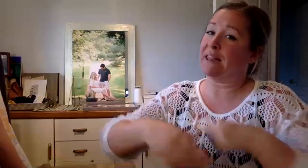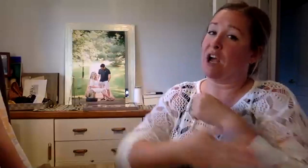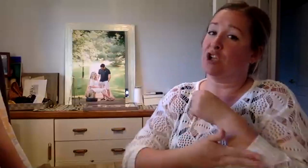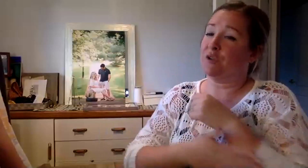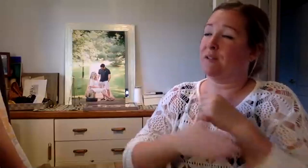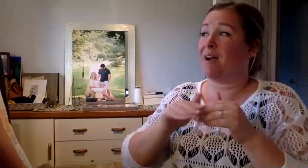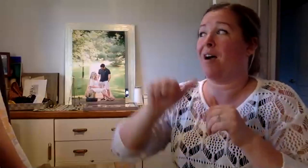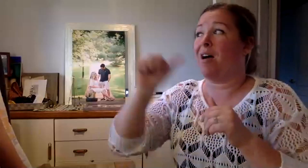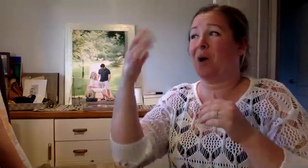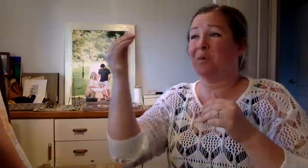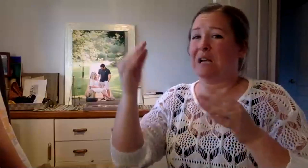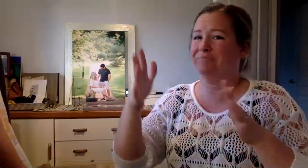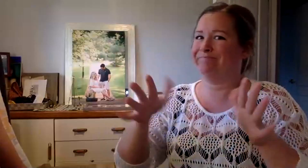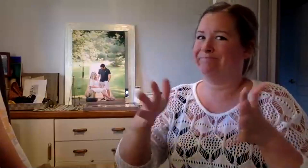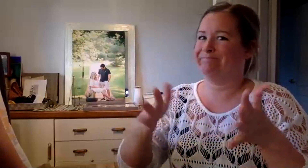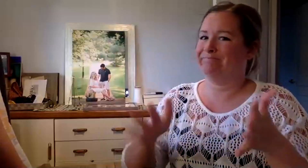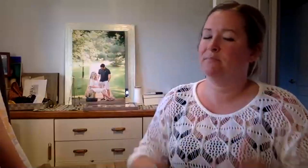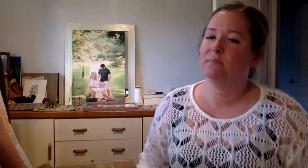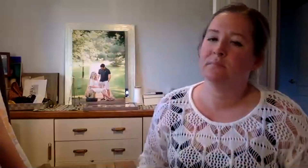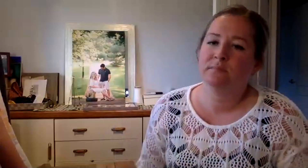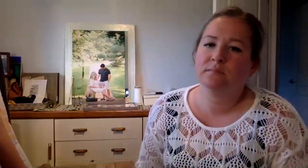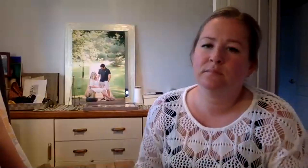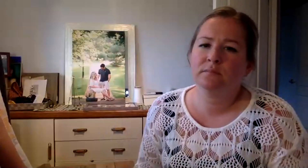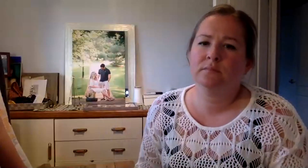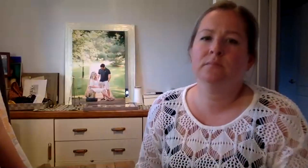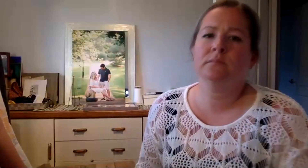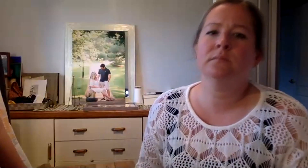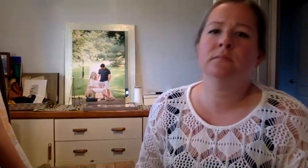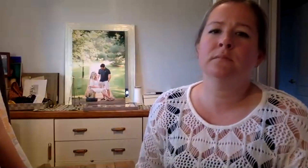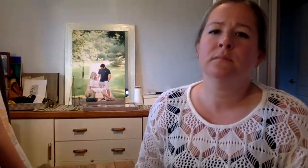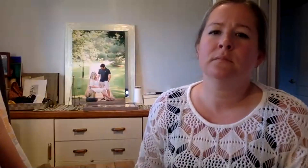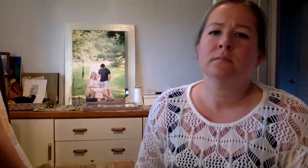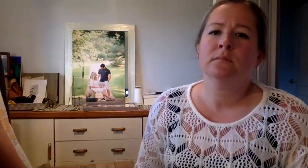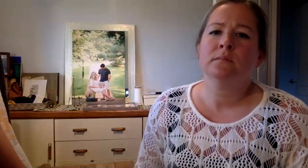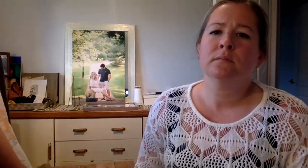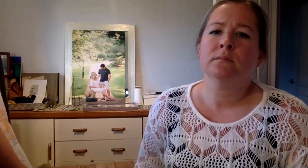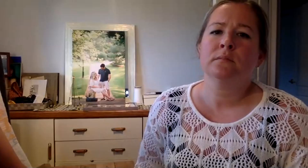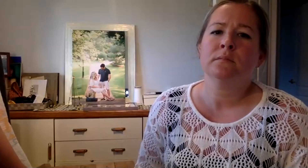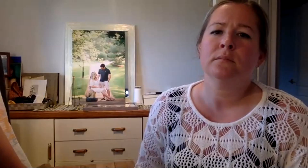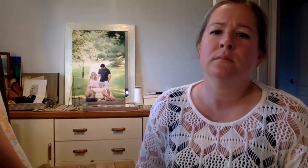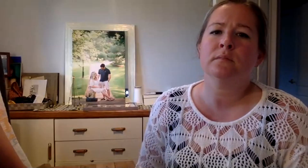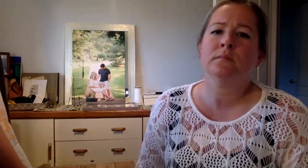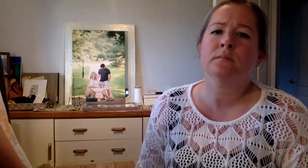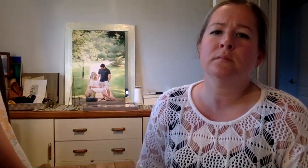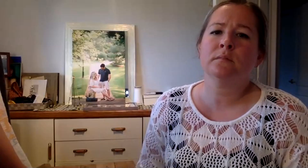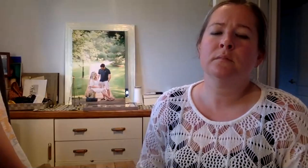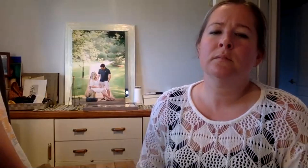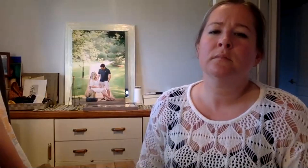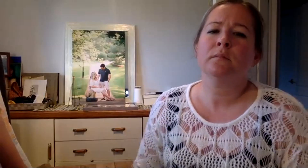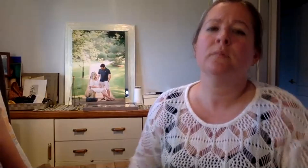the barriers that we face for many people that are deaf or hard of hearing. It's still a huge challenge, the employment